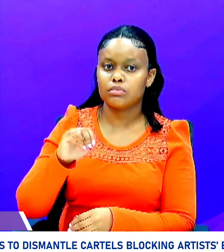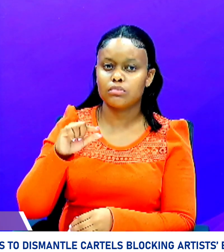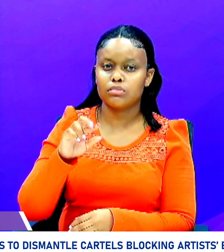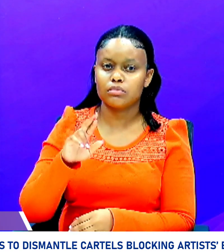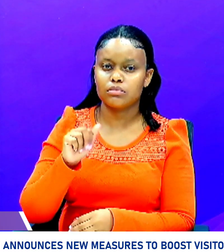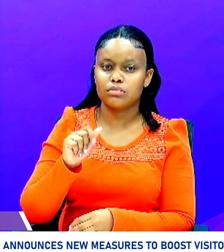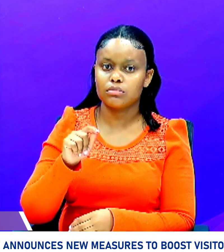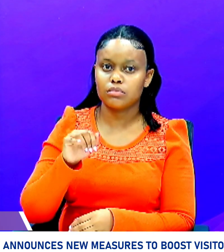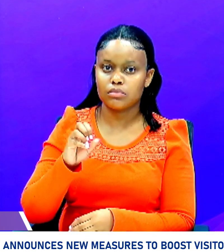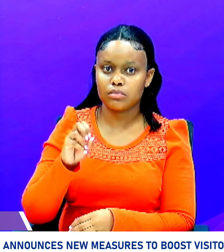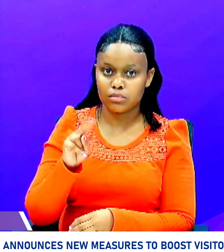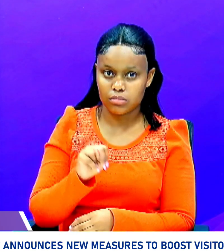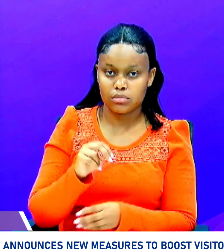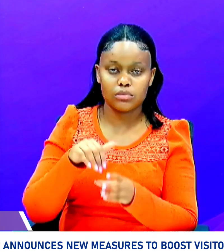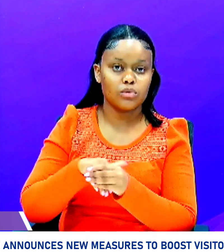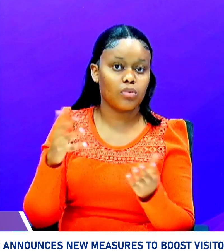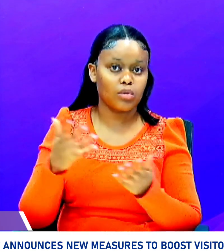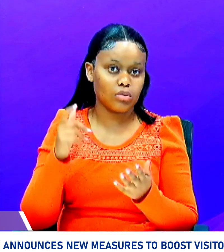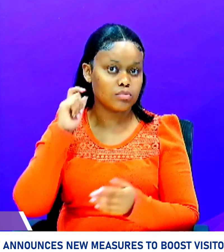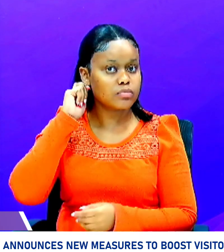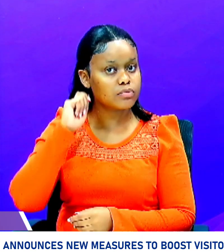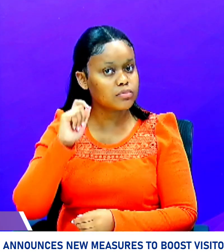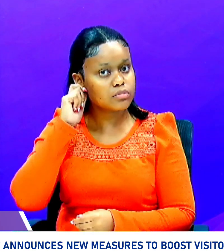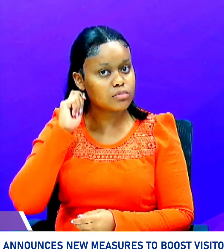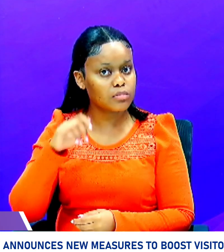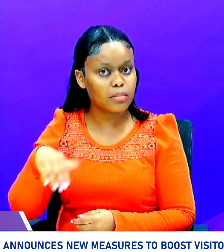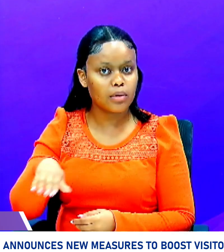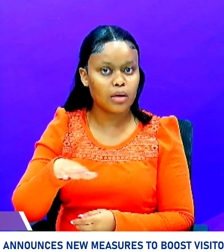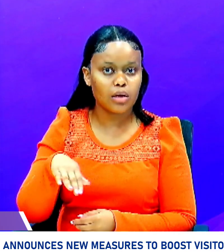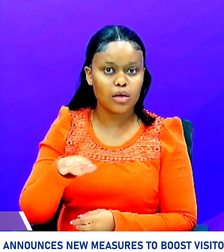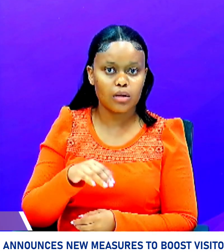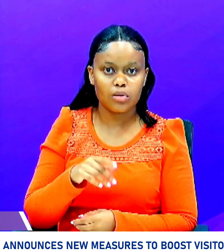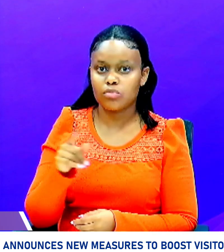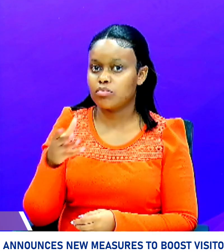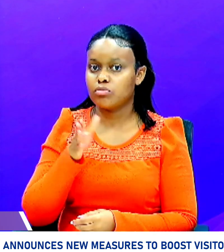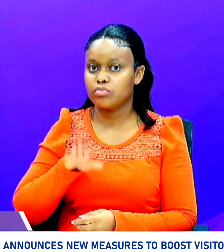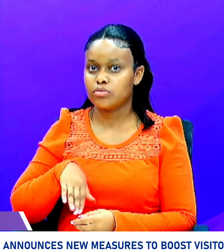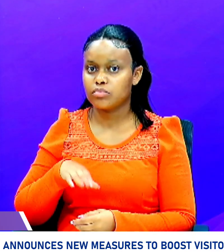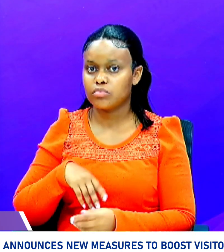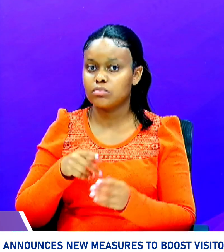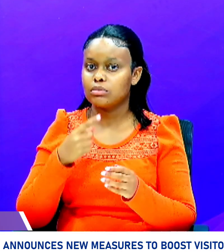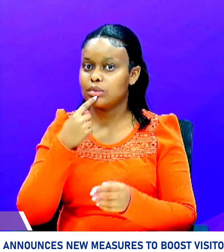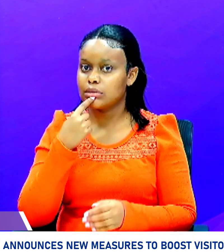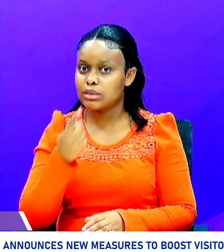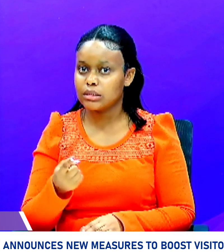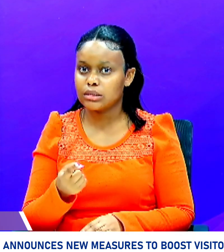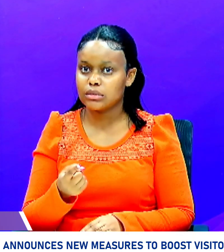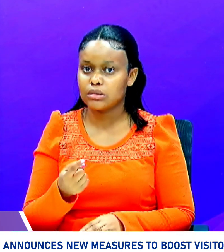tourists blocking wild beasts during their annual migration in the Masai